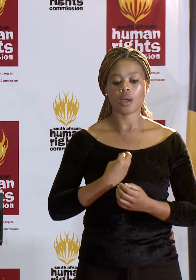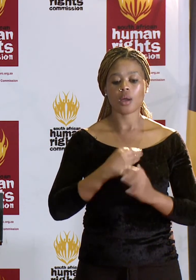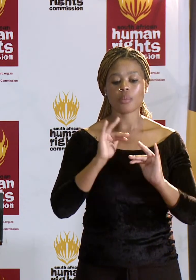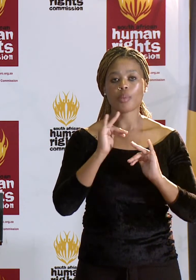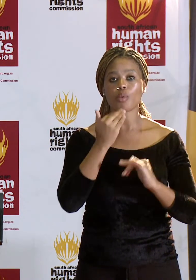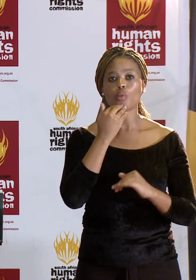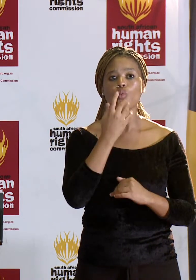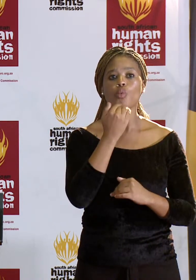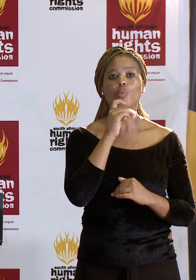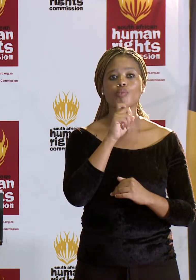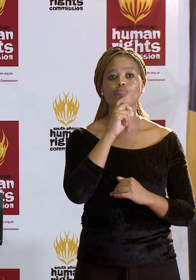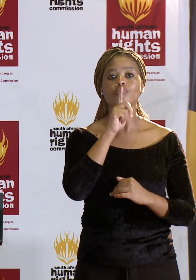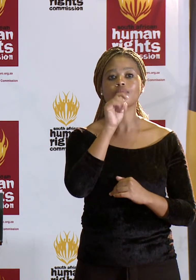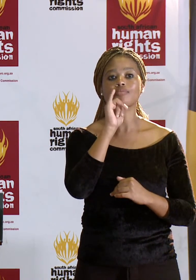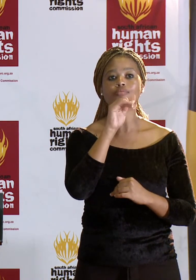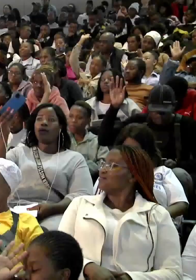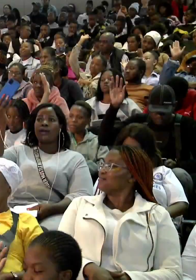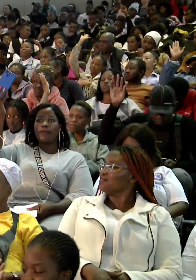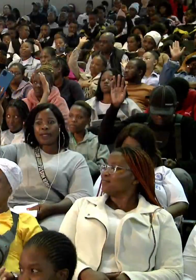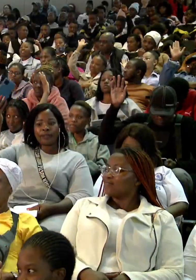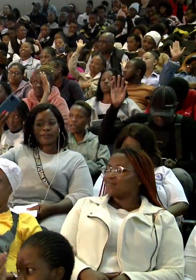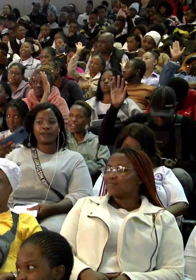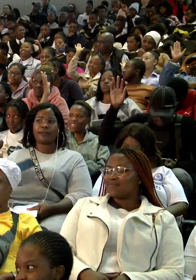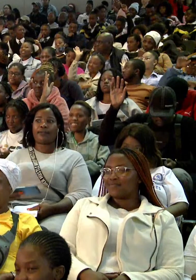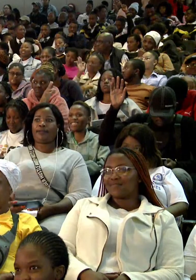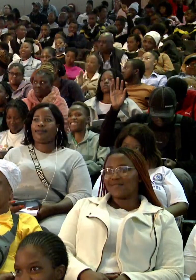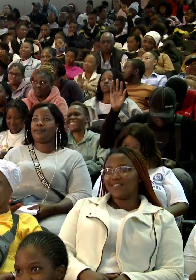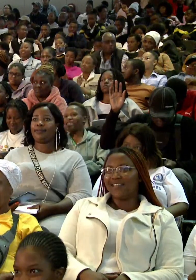is using TikTok?